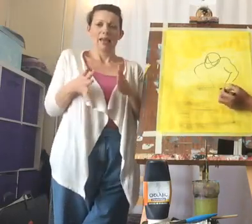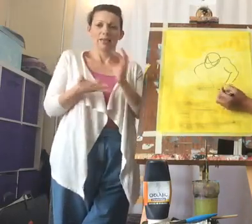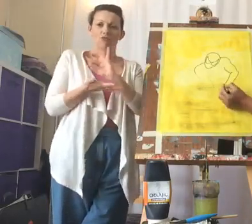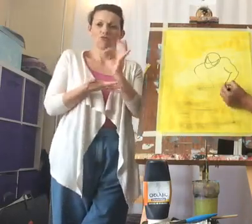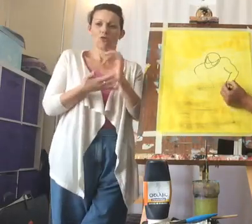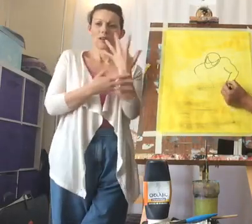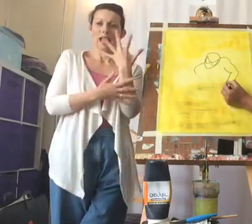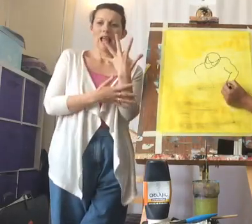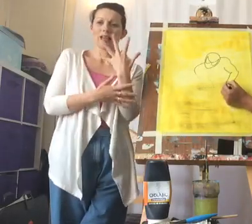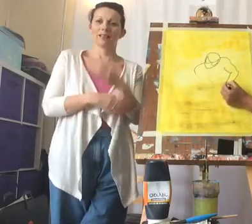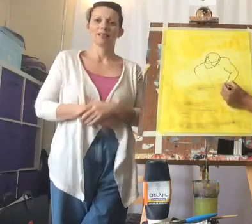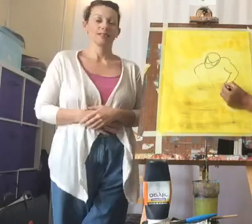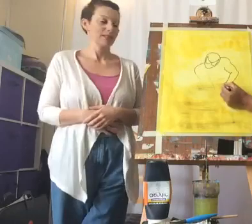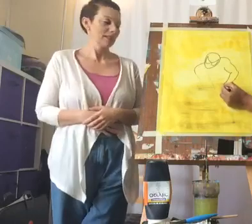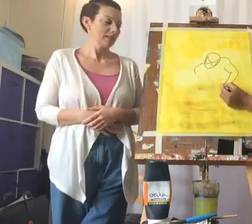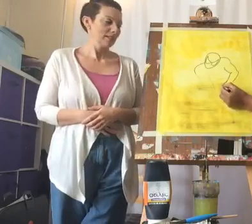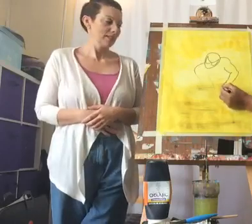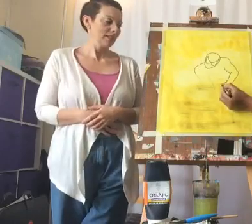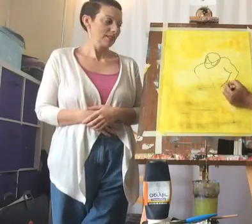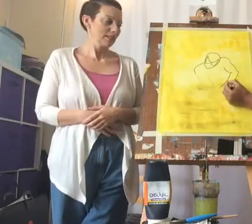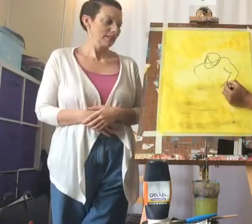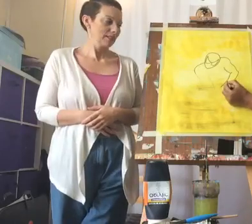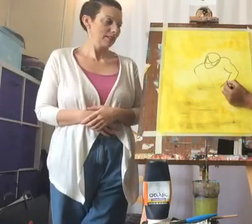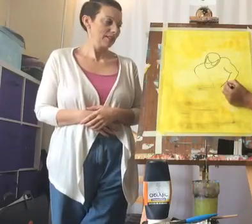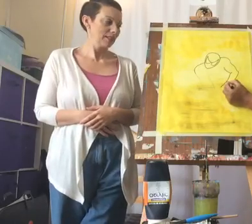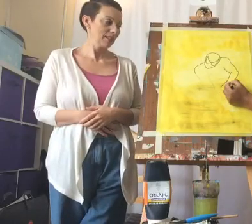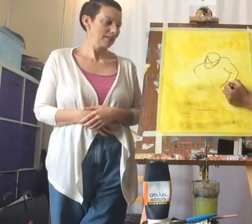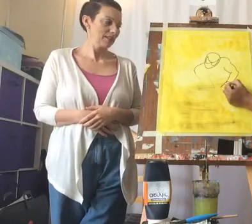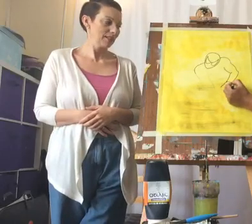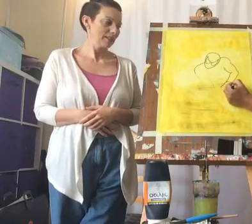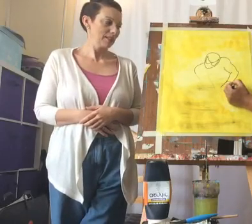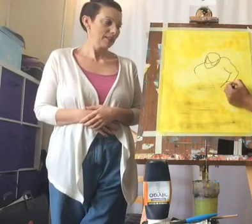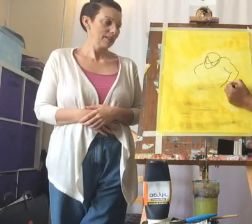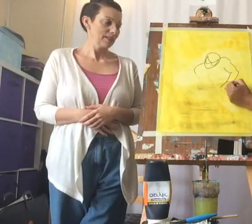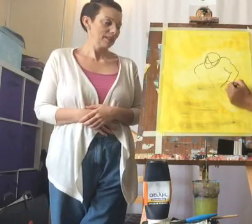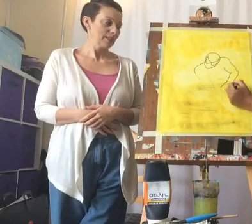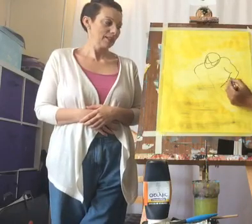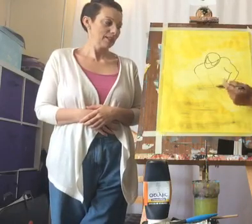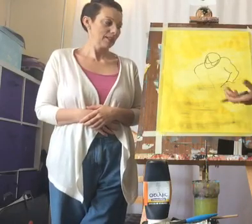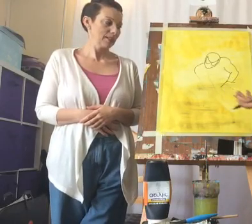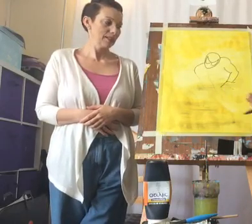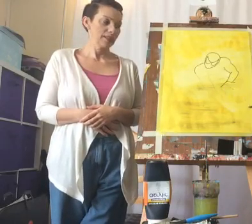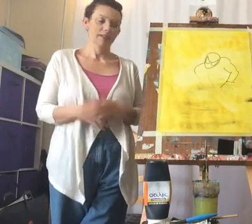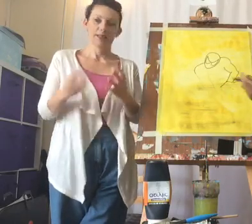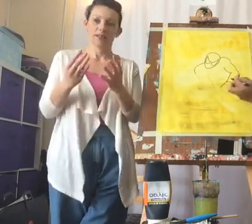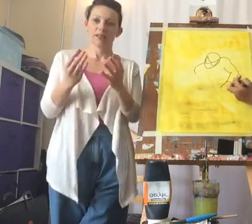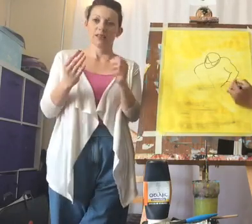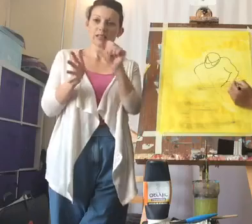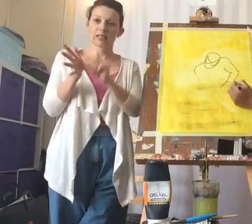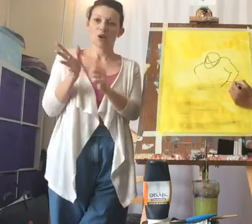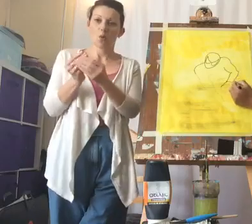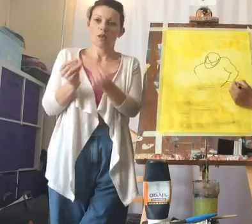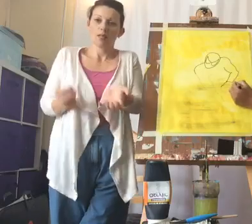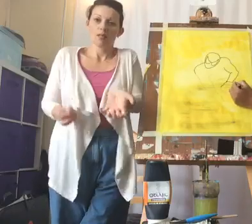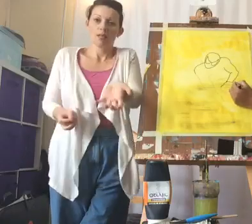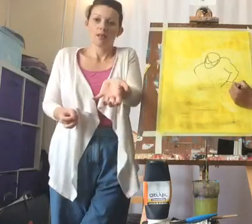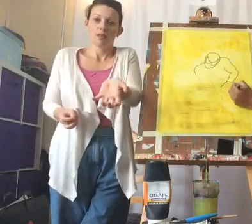Spider-Man hands, I'm going to start with thumb.